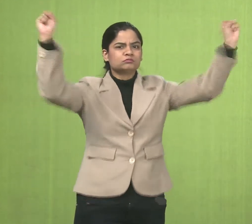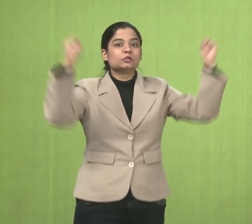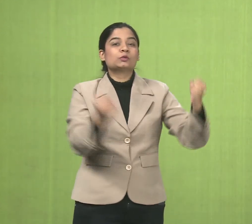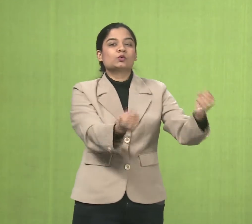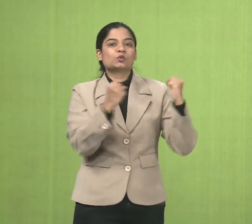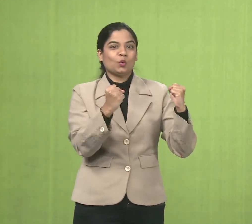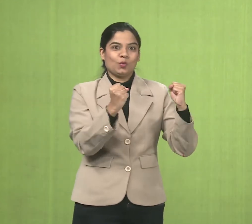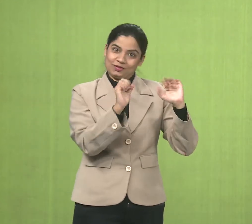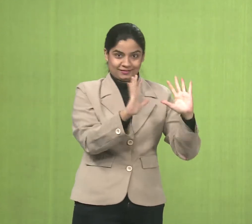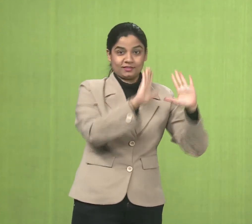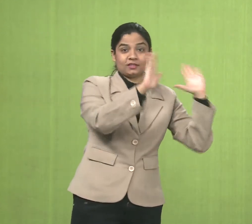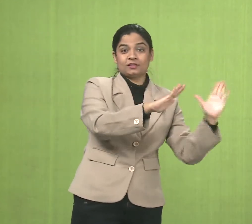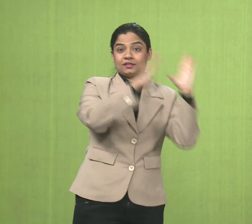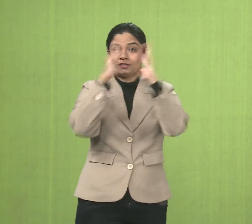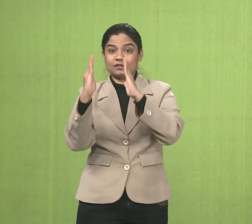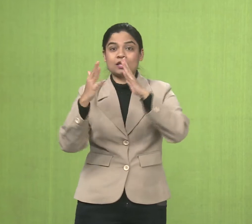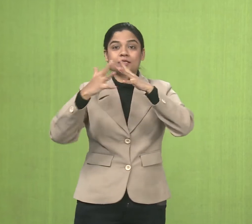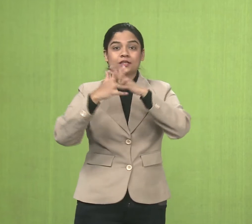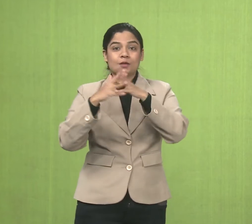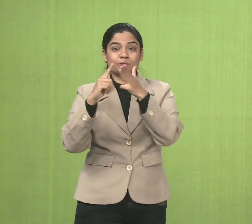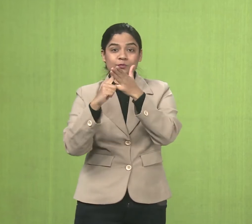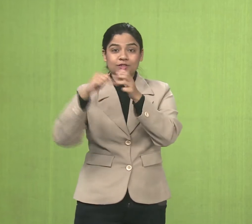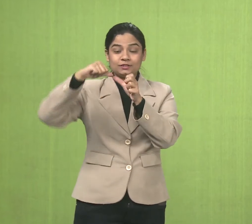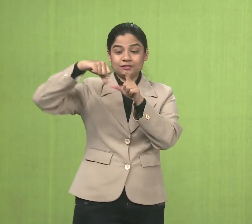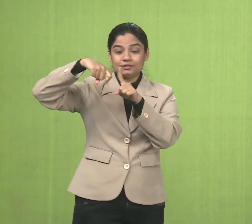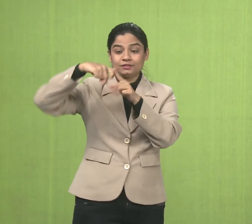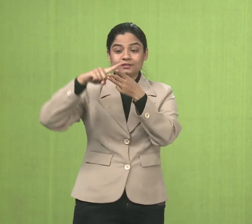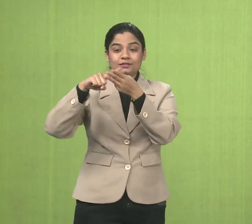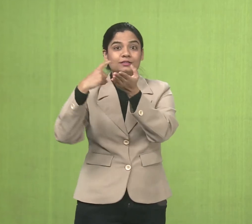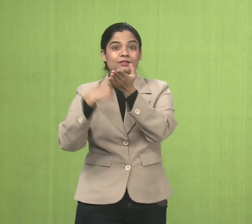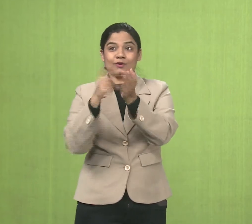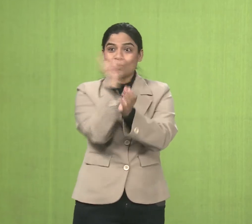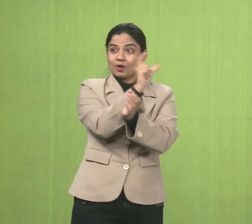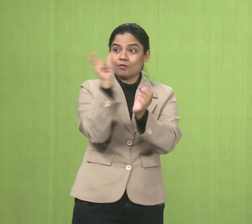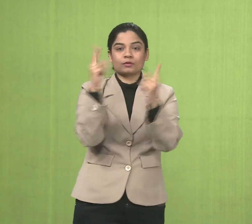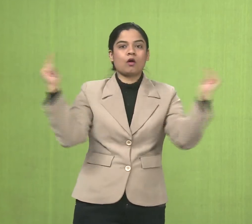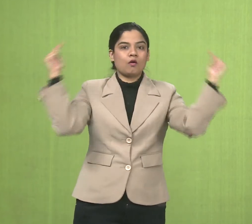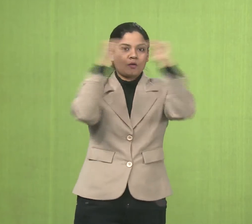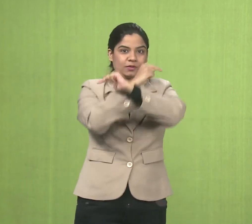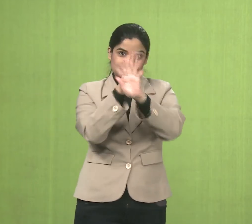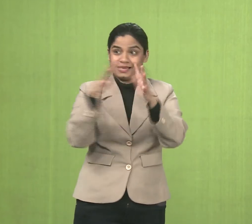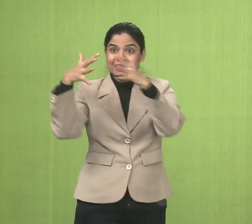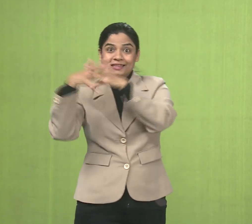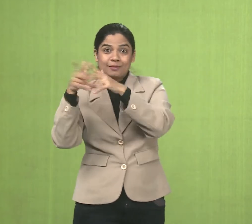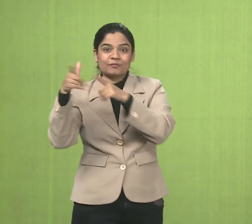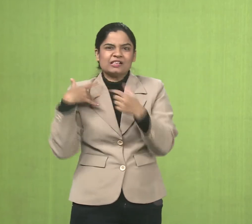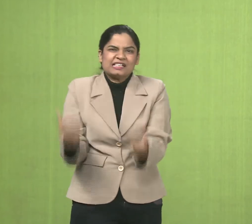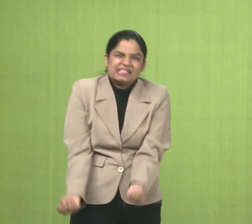gym equipments, that's strong. Whereas on the other side is weaker, the power to not being able